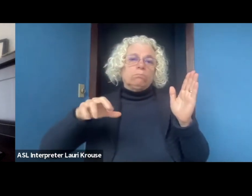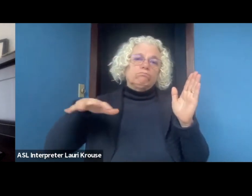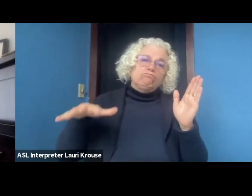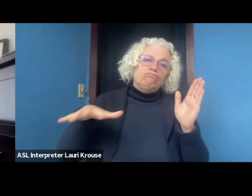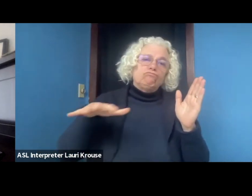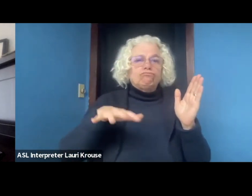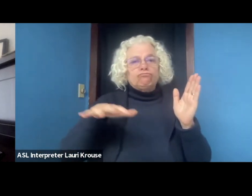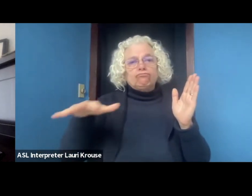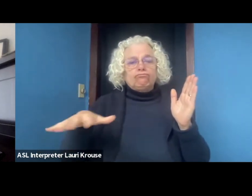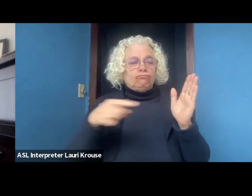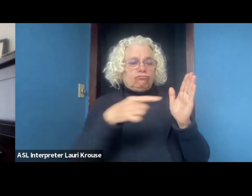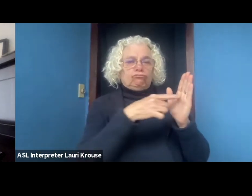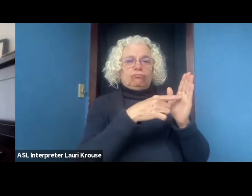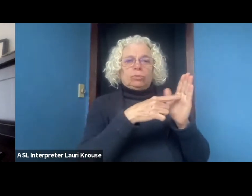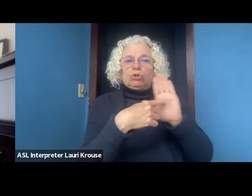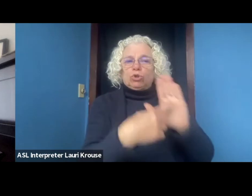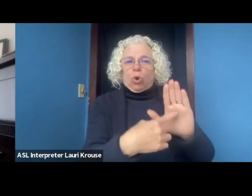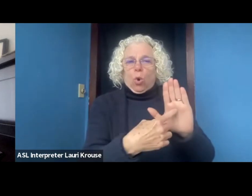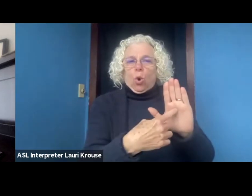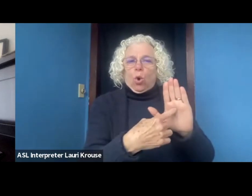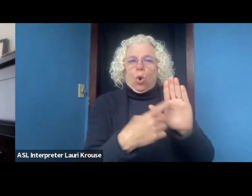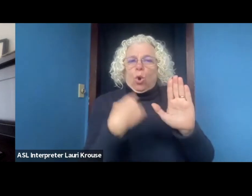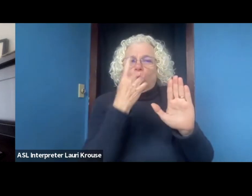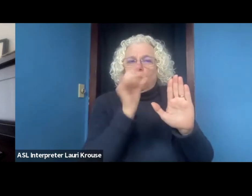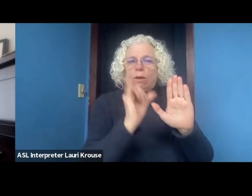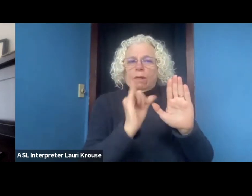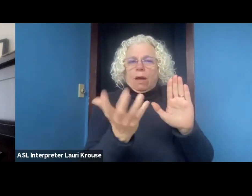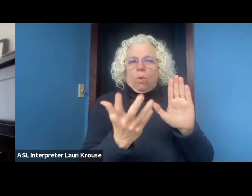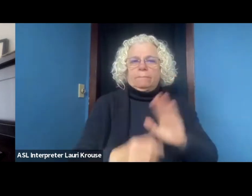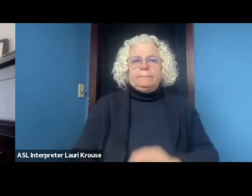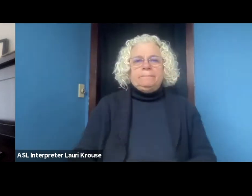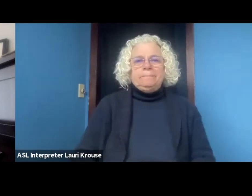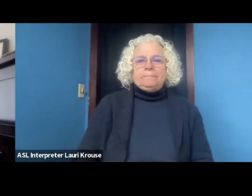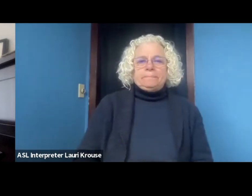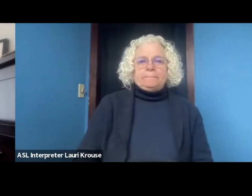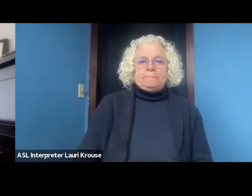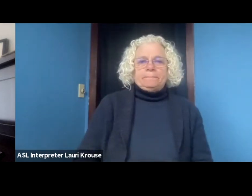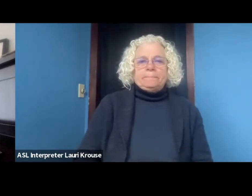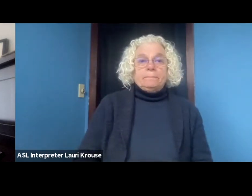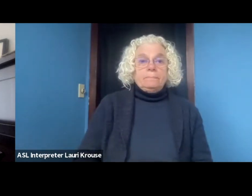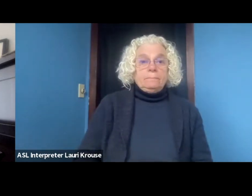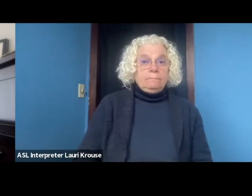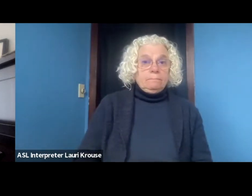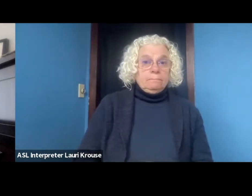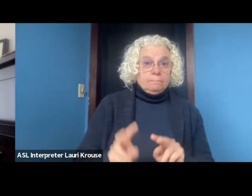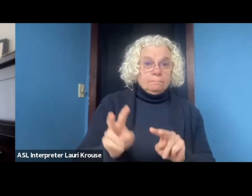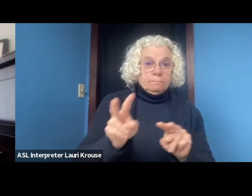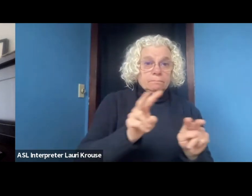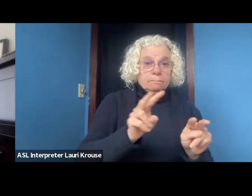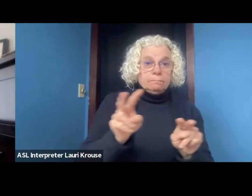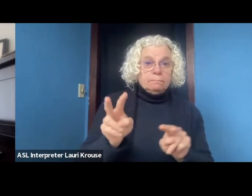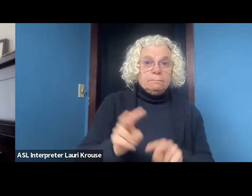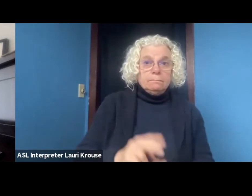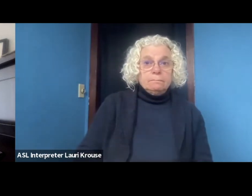or, opposite. So how might that look, or how might that sound? Take a moment and try.